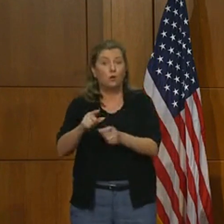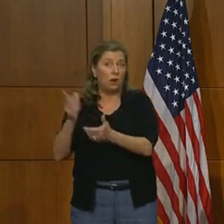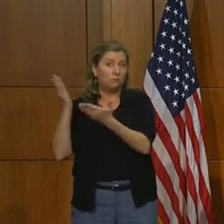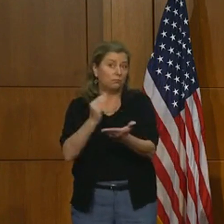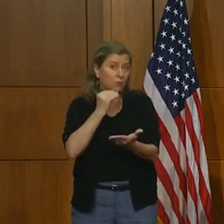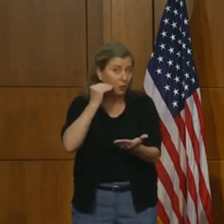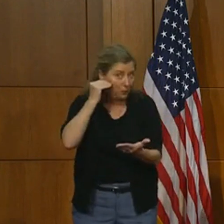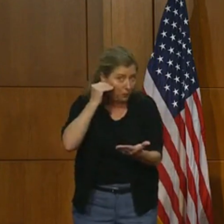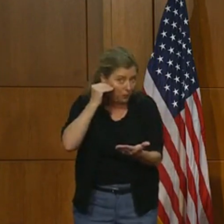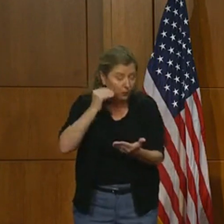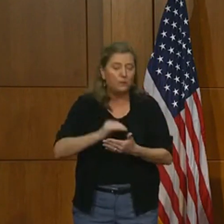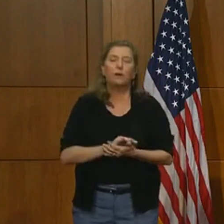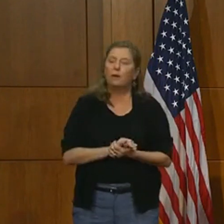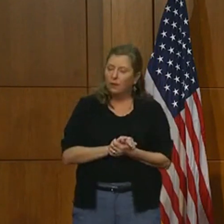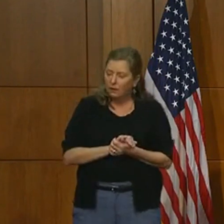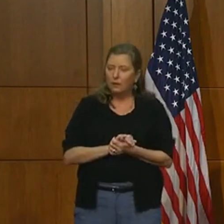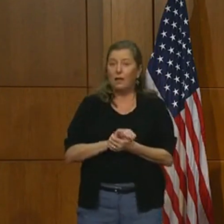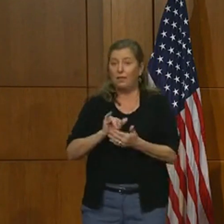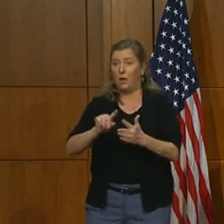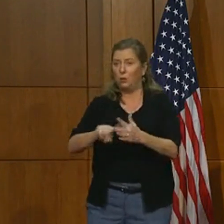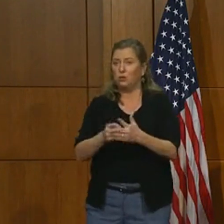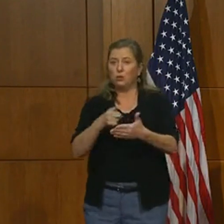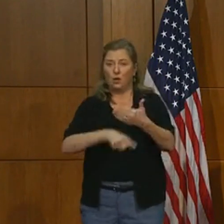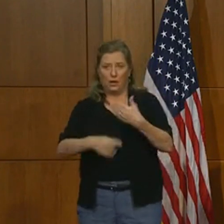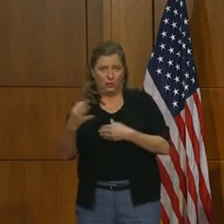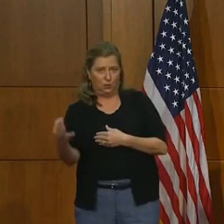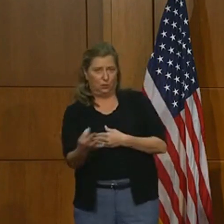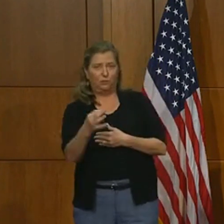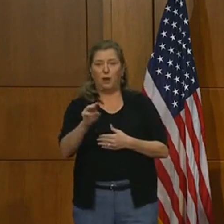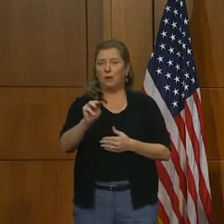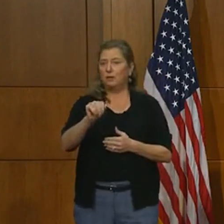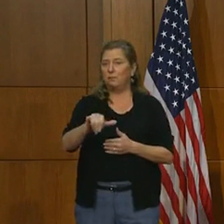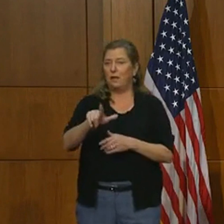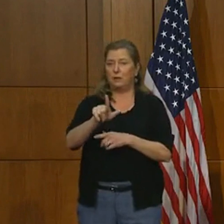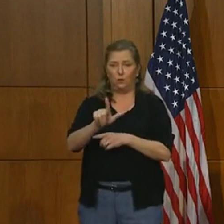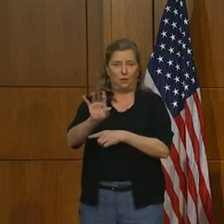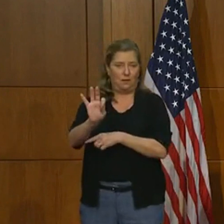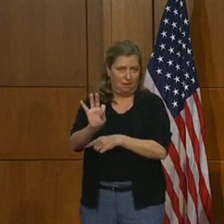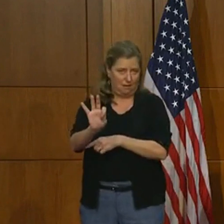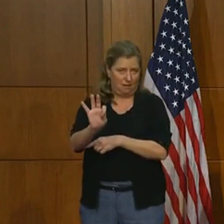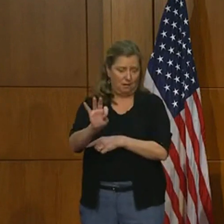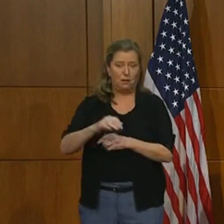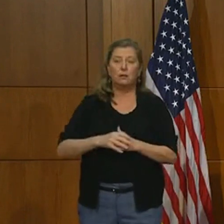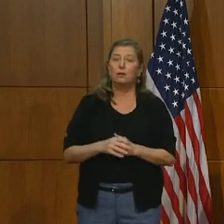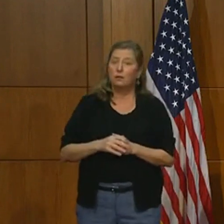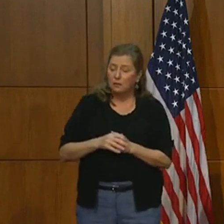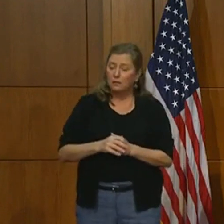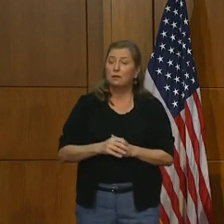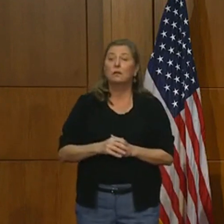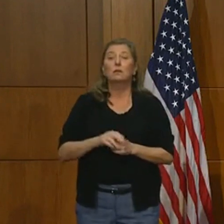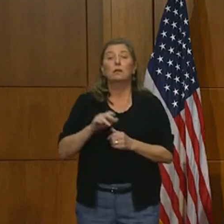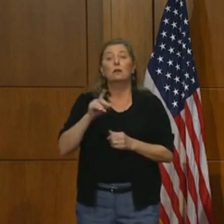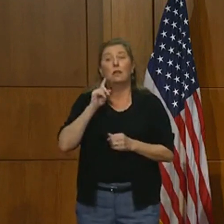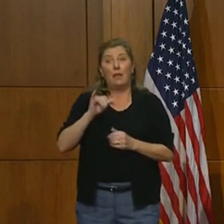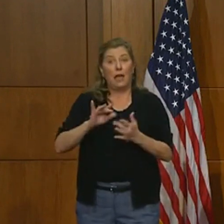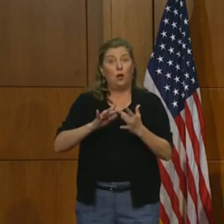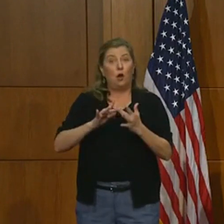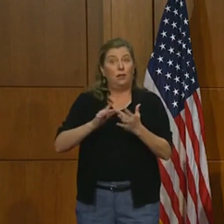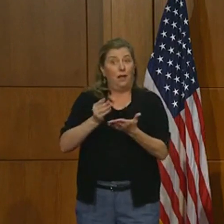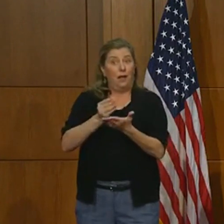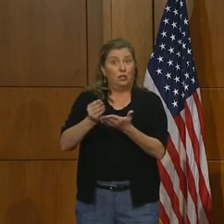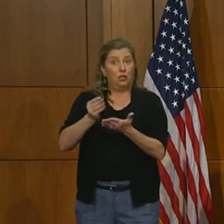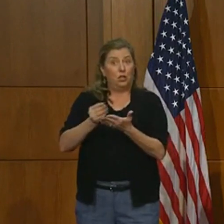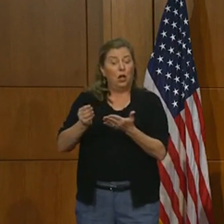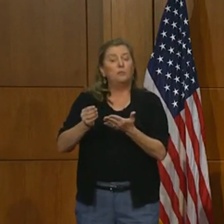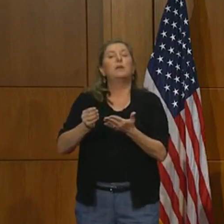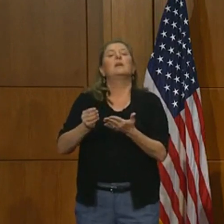delivered. This will launch next Friday, May the 29th. To start, this online shopping